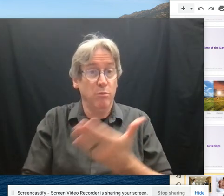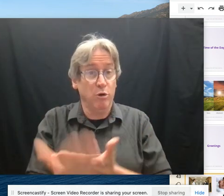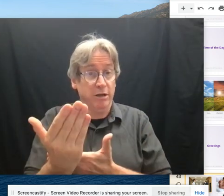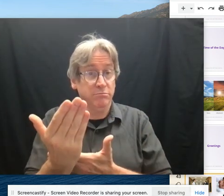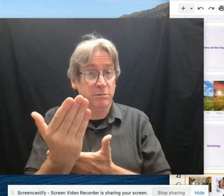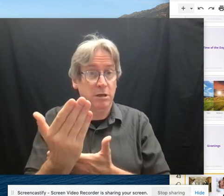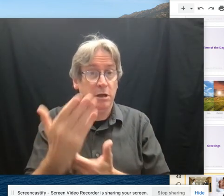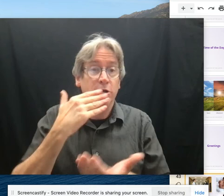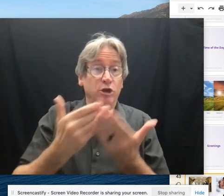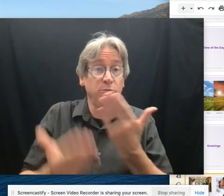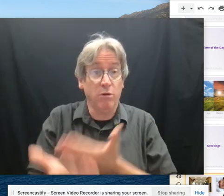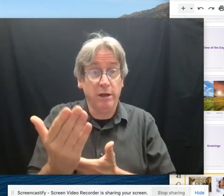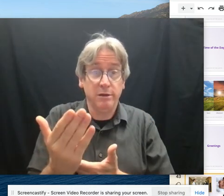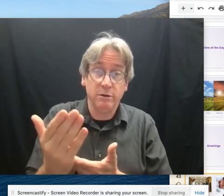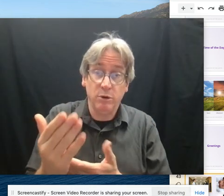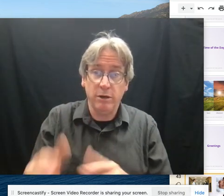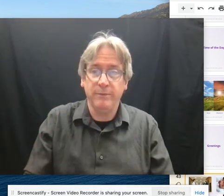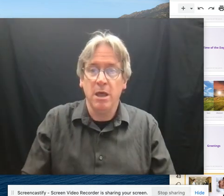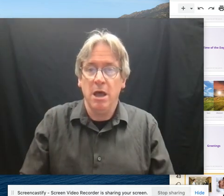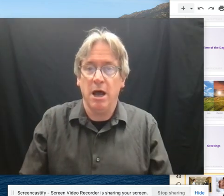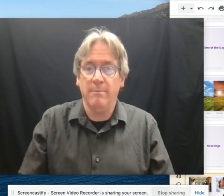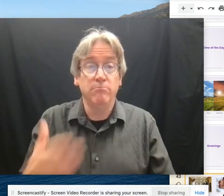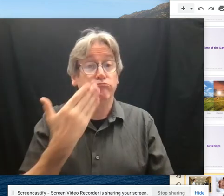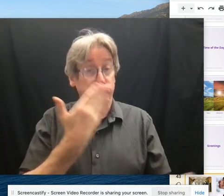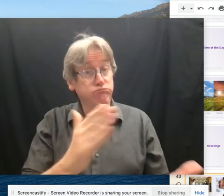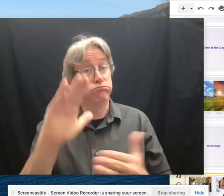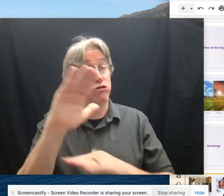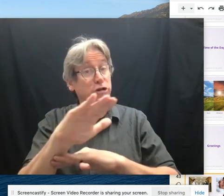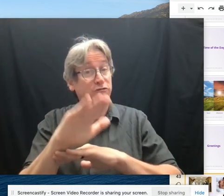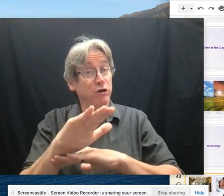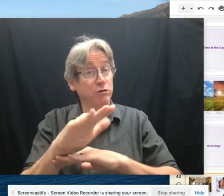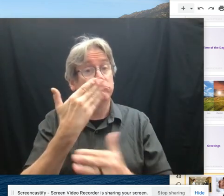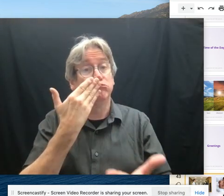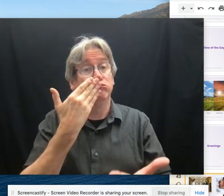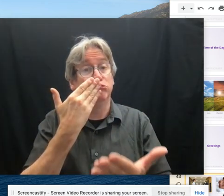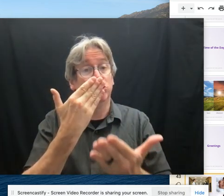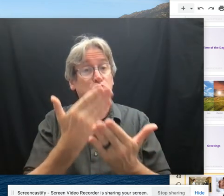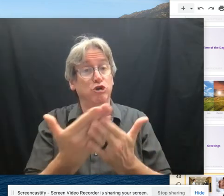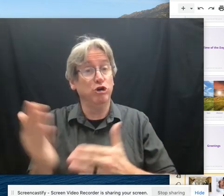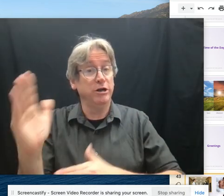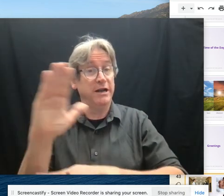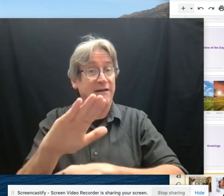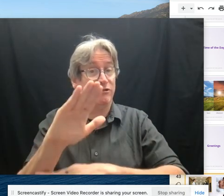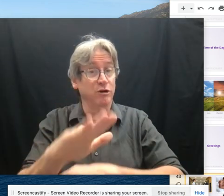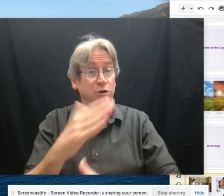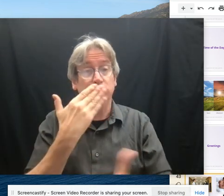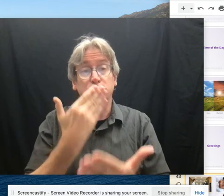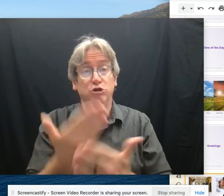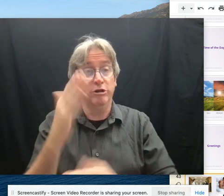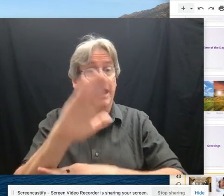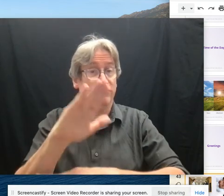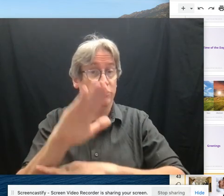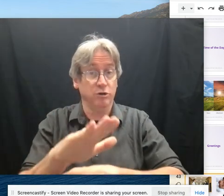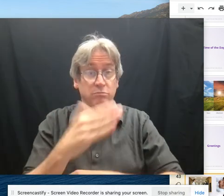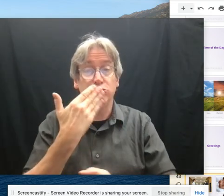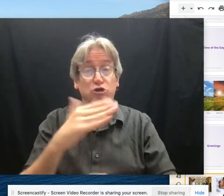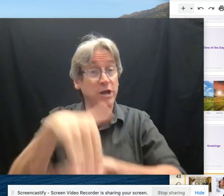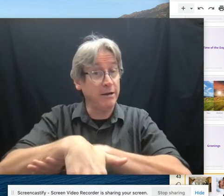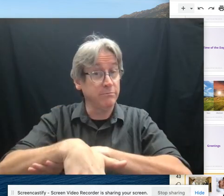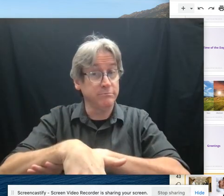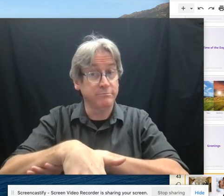Good morning. Good morning. Good morning. Good afternoon. Good afternoon. Good